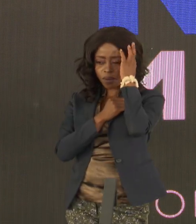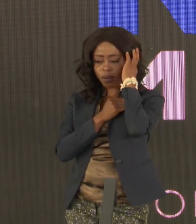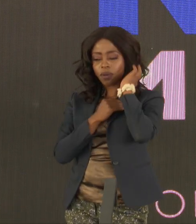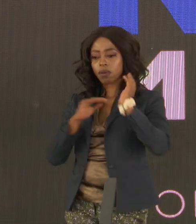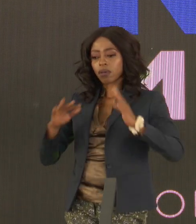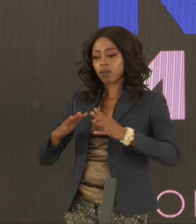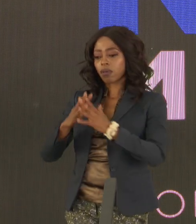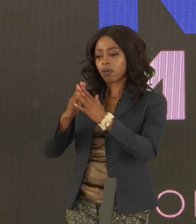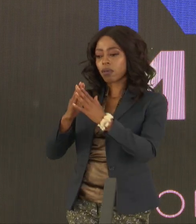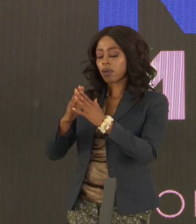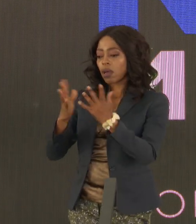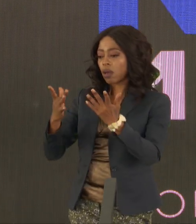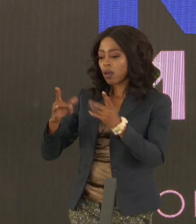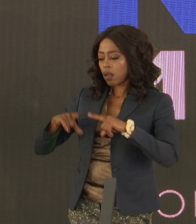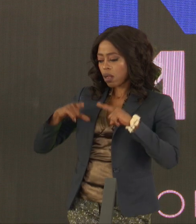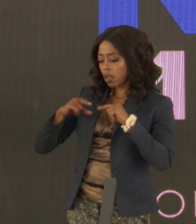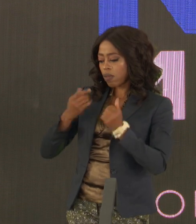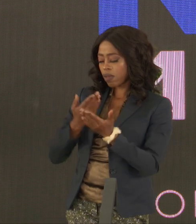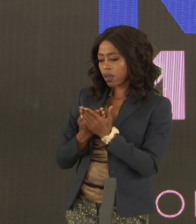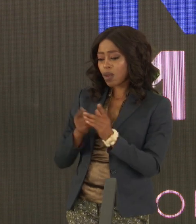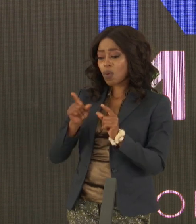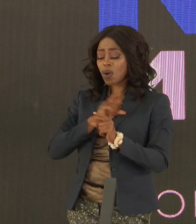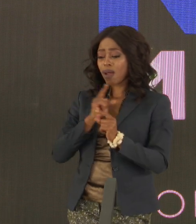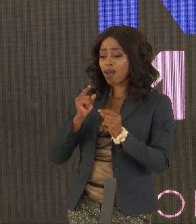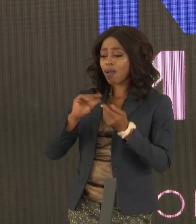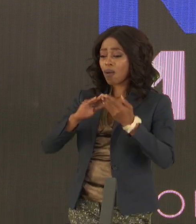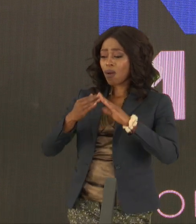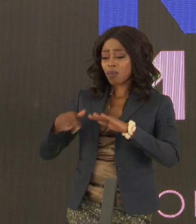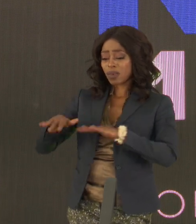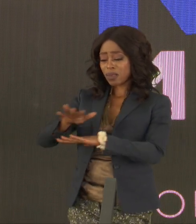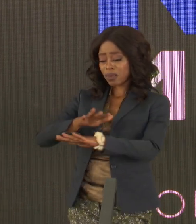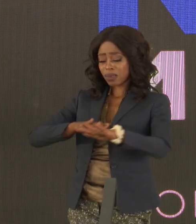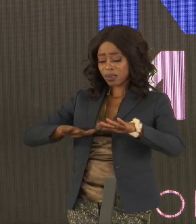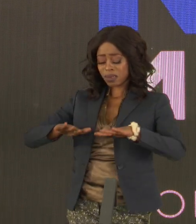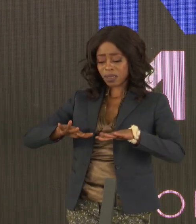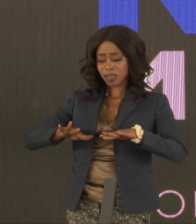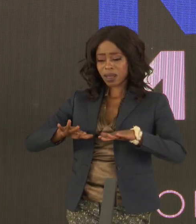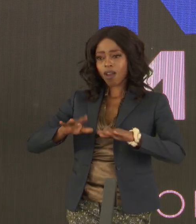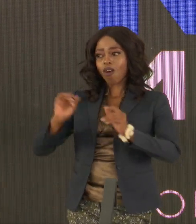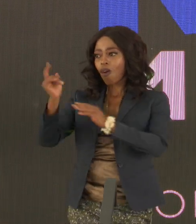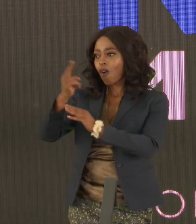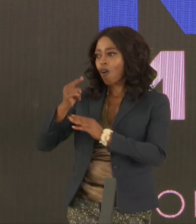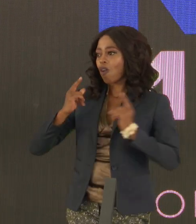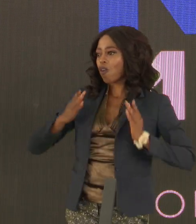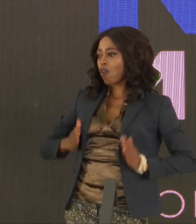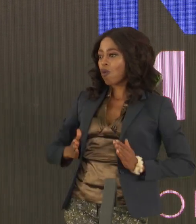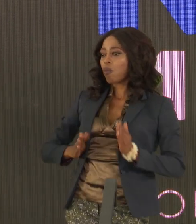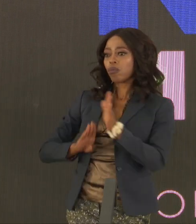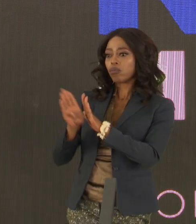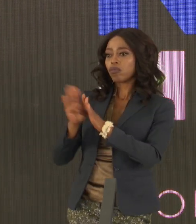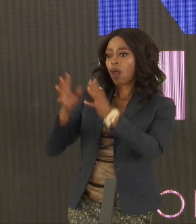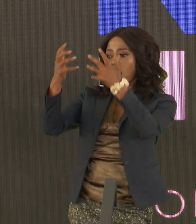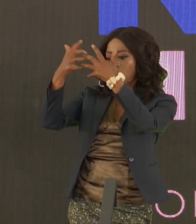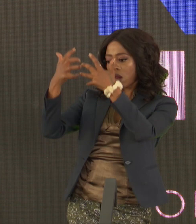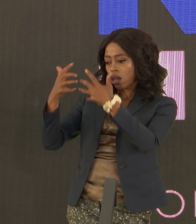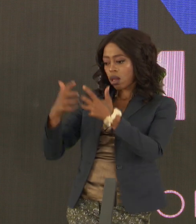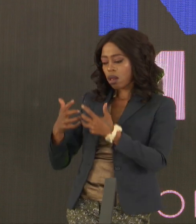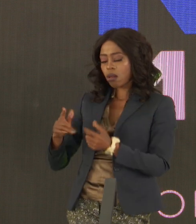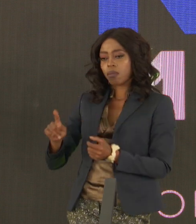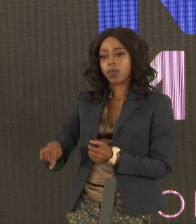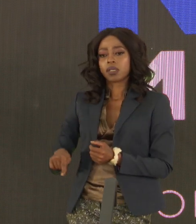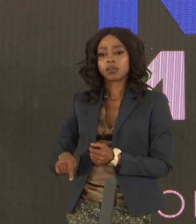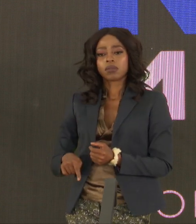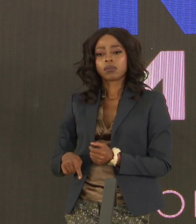and livable because community infrastructure caters for all aspects of human development and well-being.